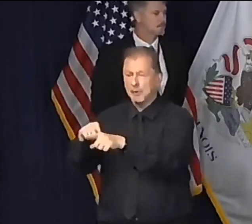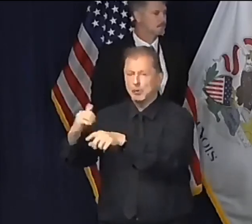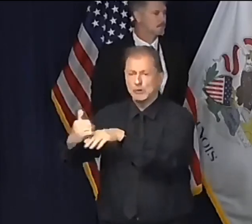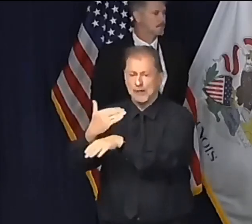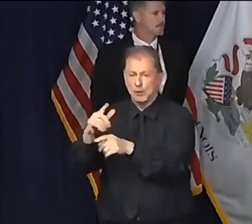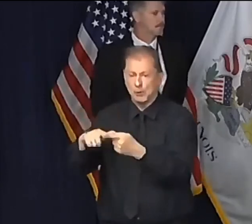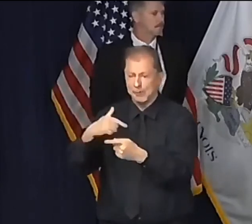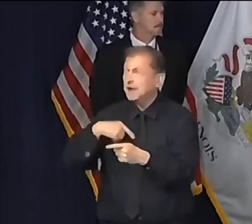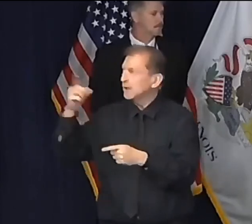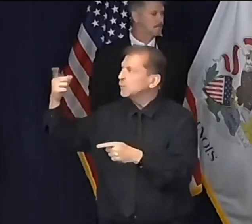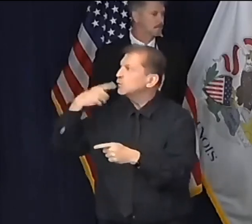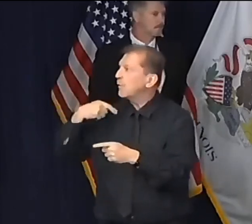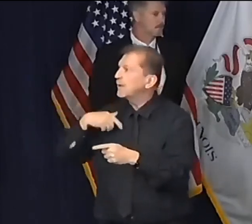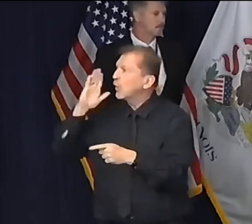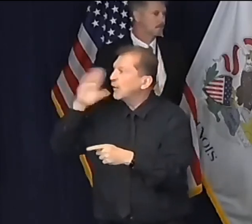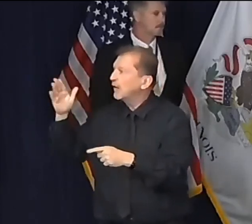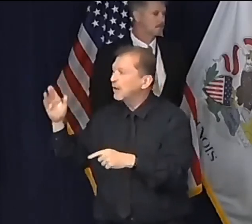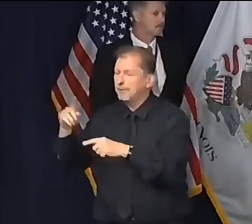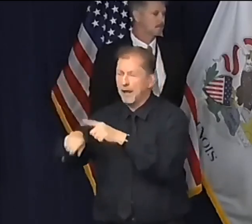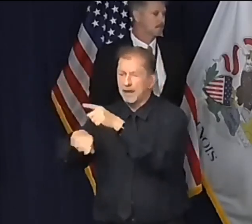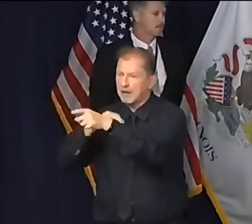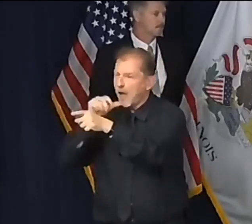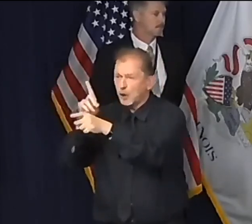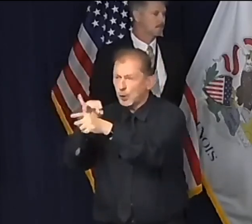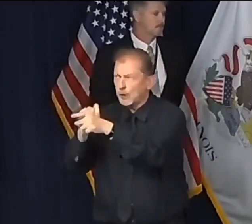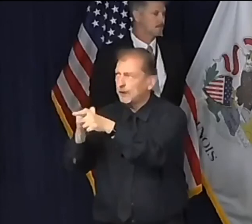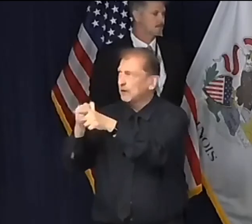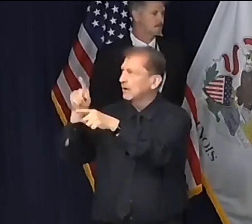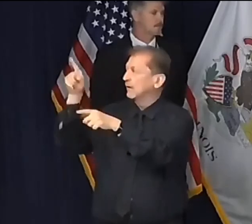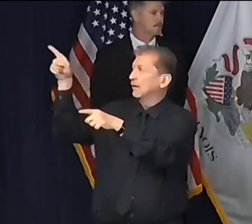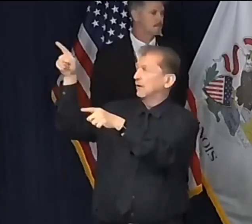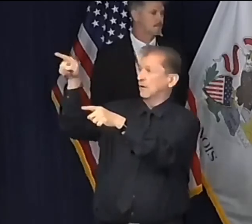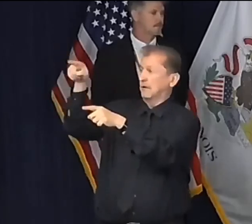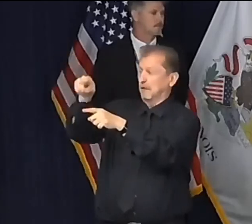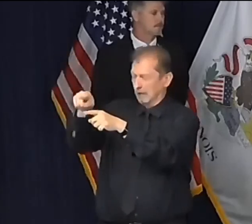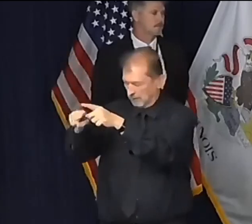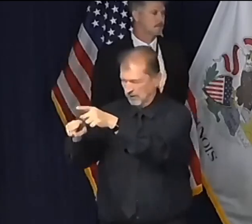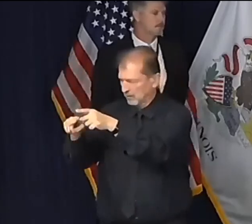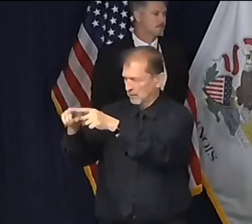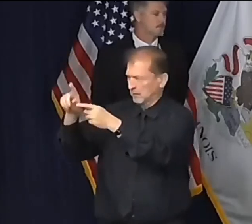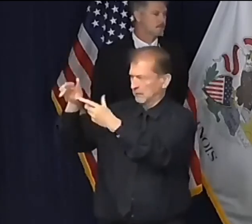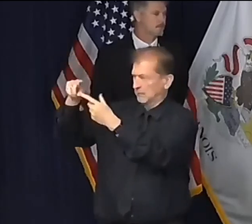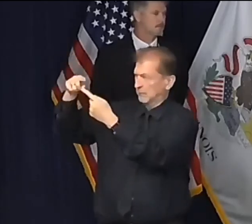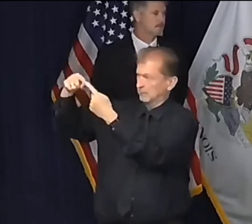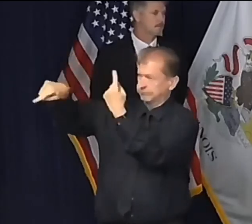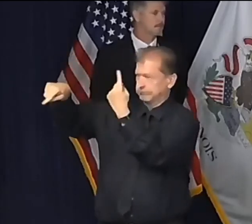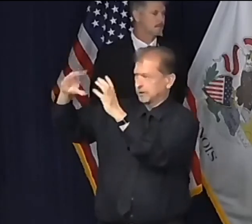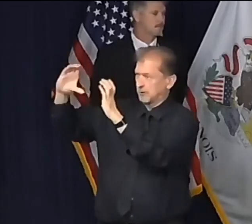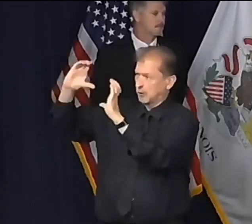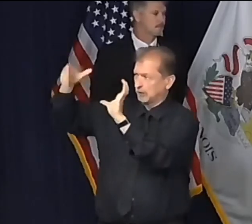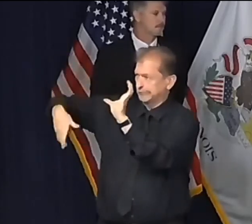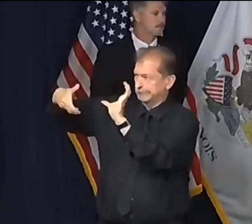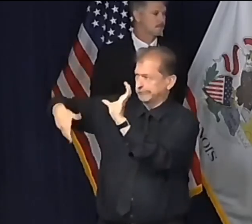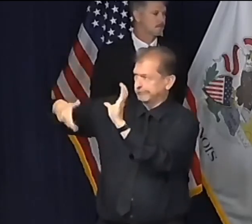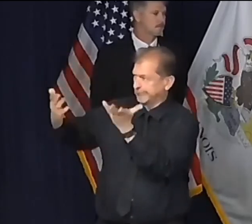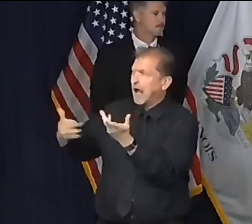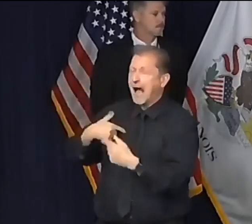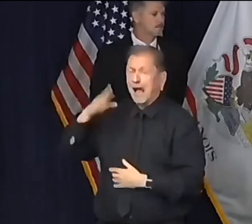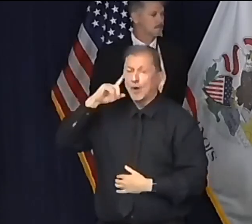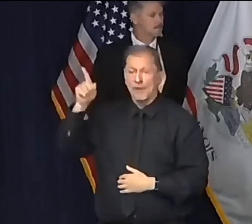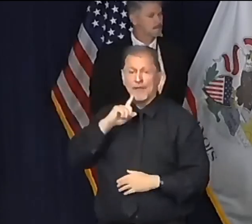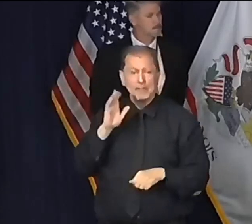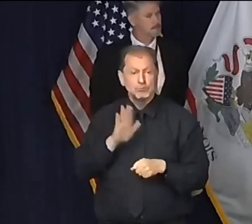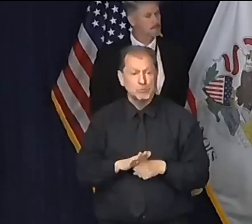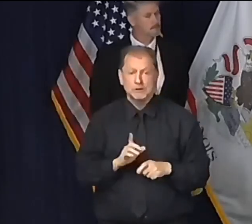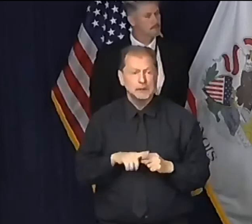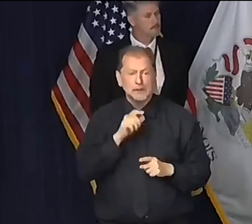the executive chain of command did that fall down? I don't know. What I know is a promise was made and then it